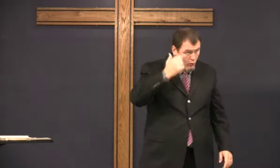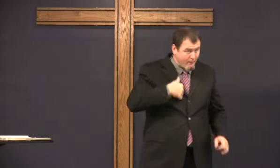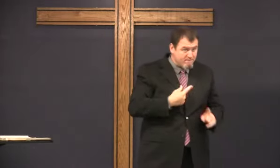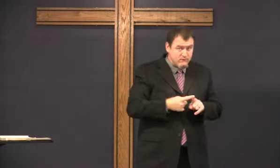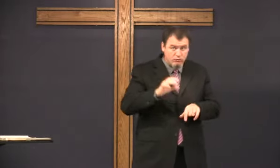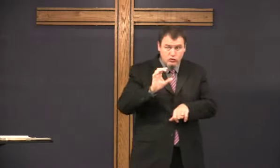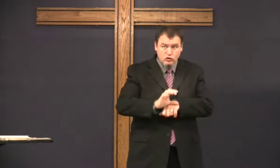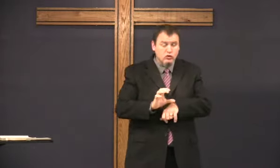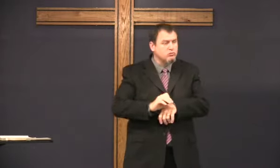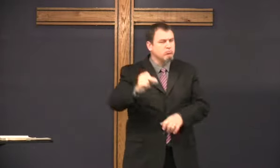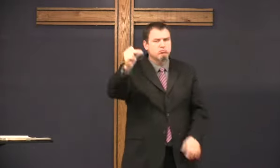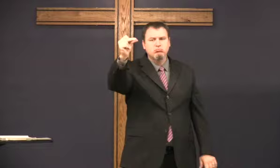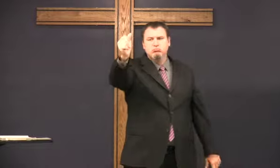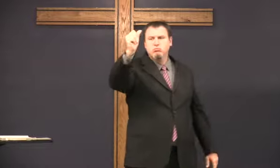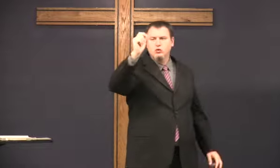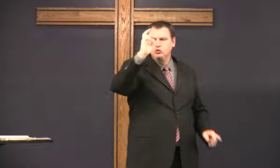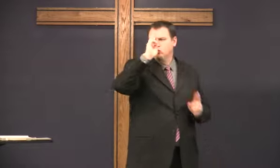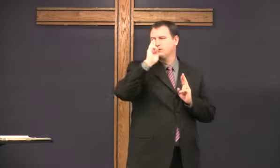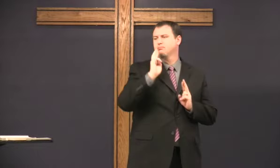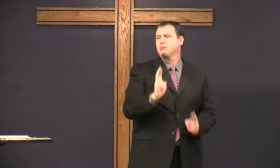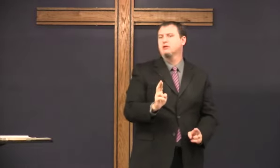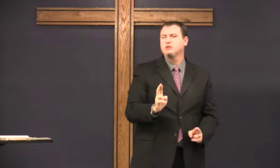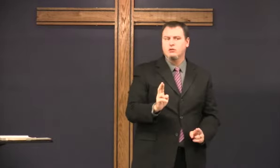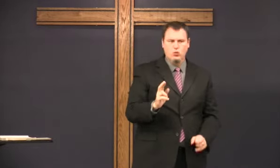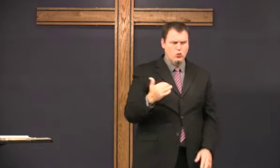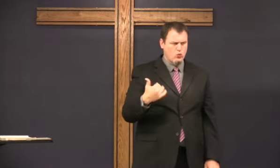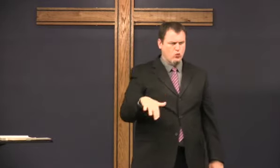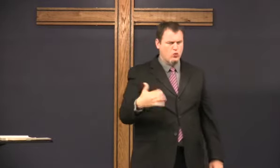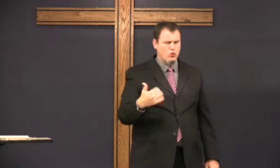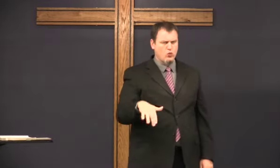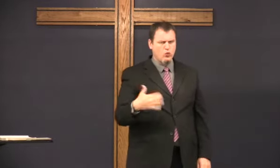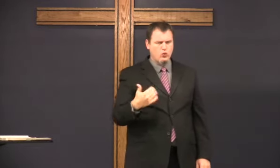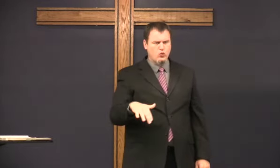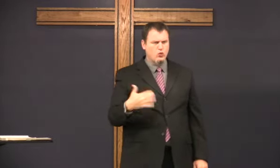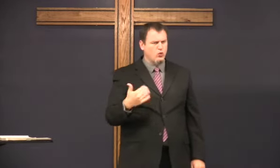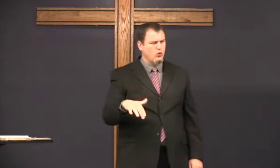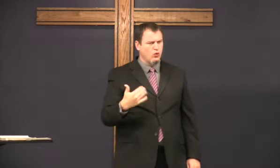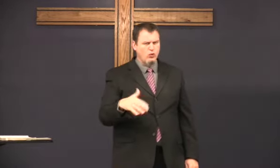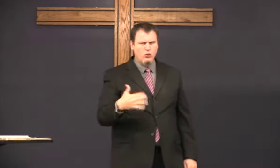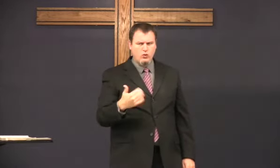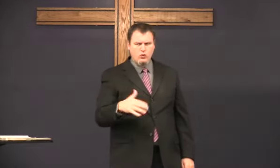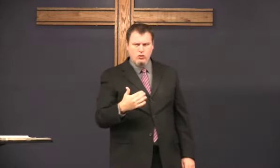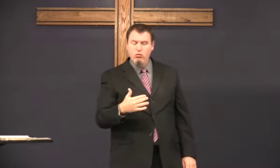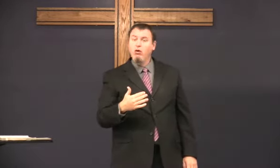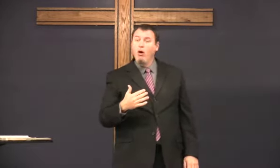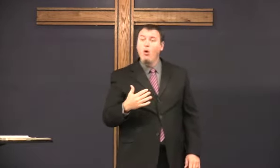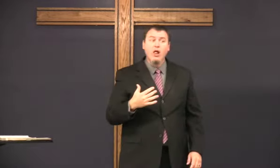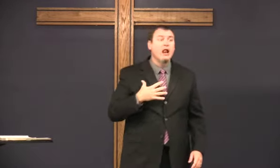always changed. As soon as they knew I was from the church, instant respect. Wow.